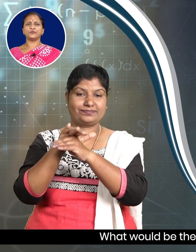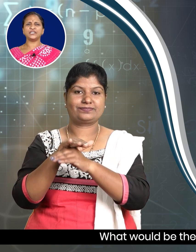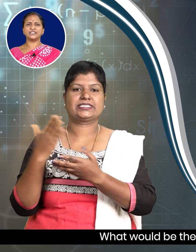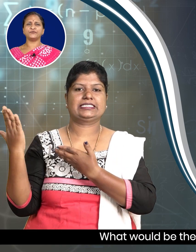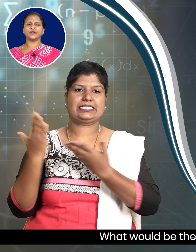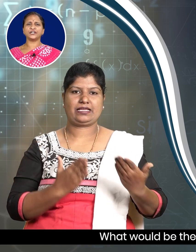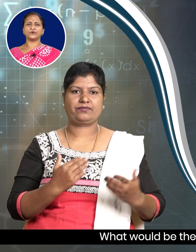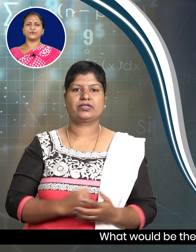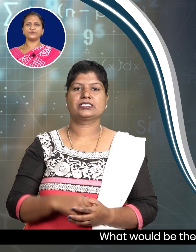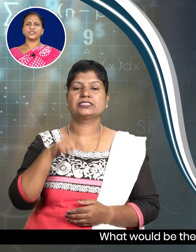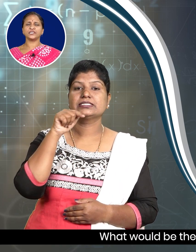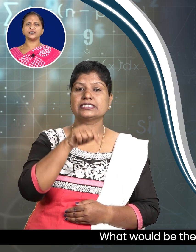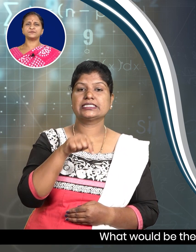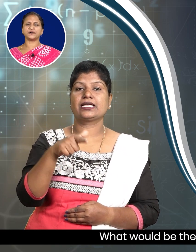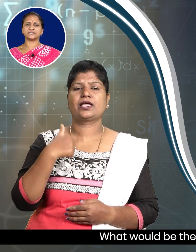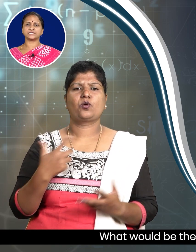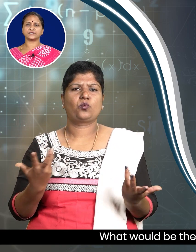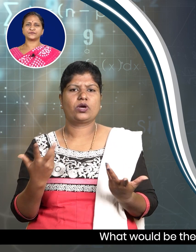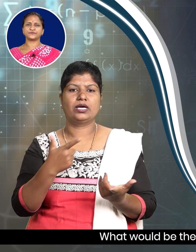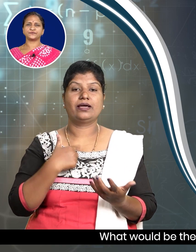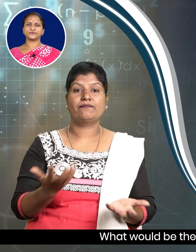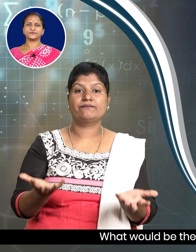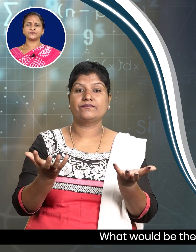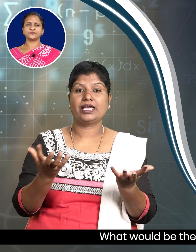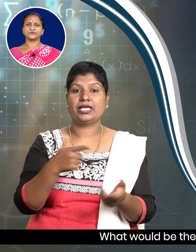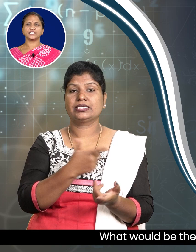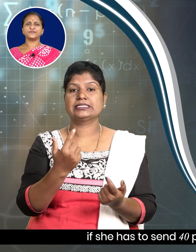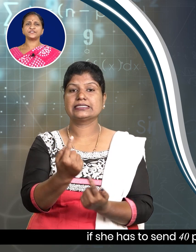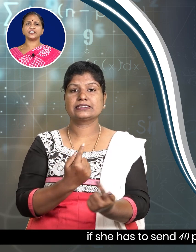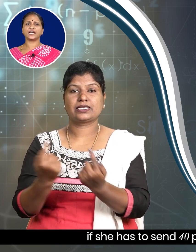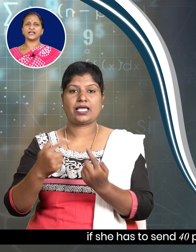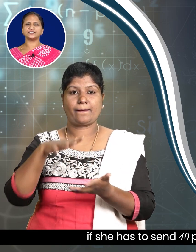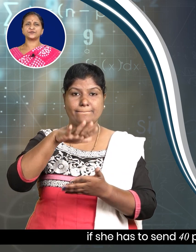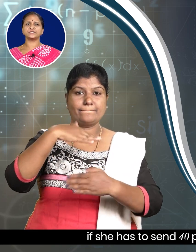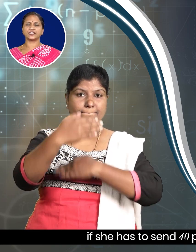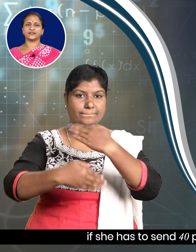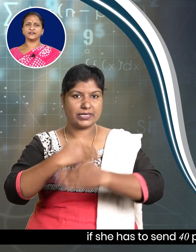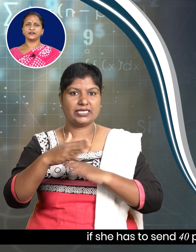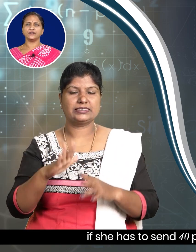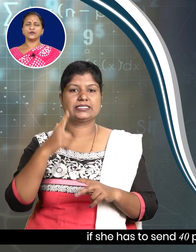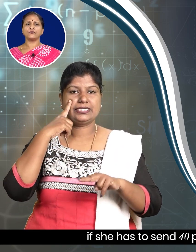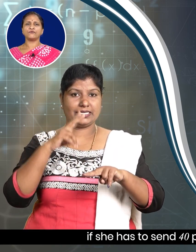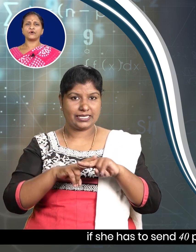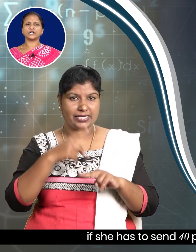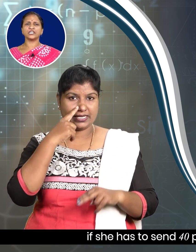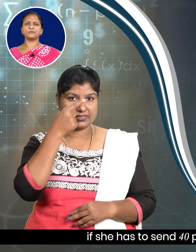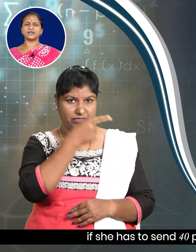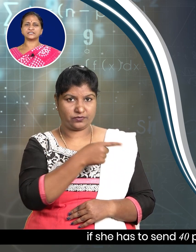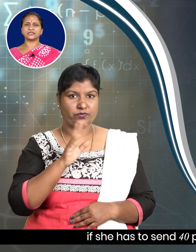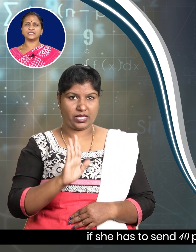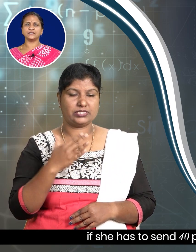What would be the weight of each parcel? If she has to send